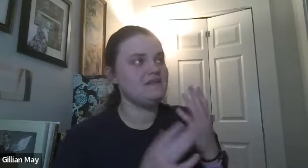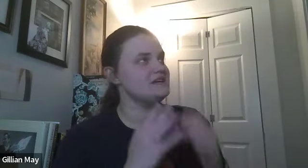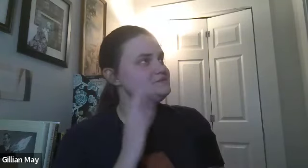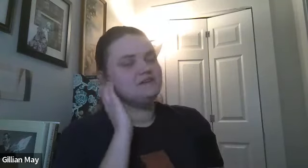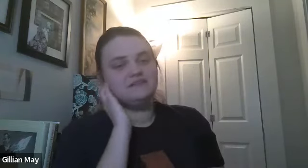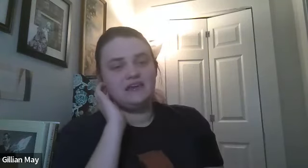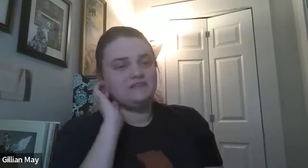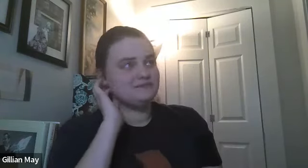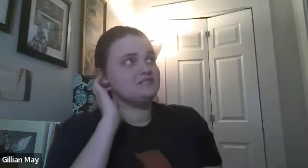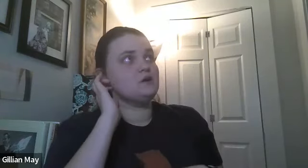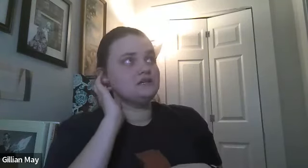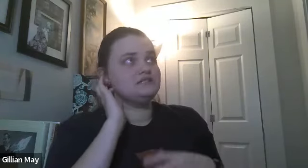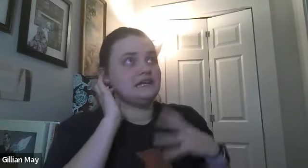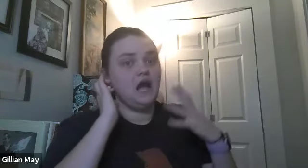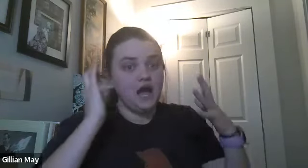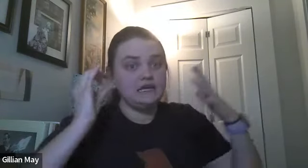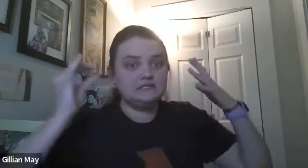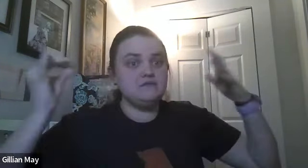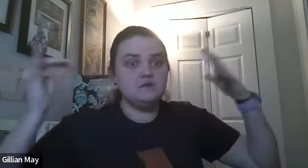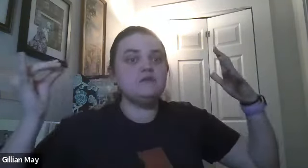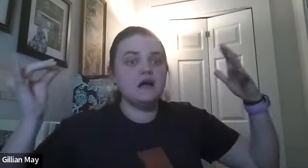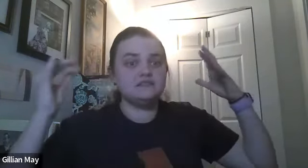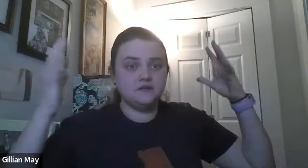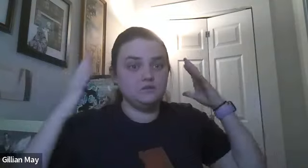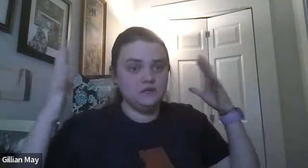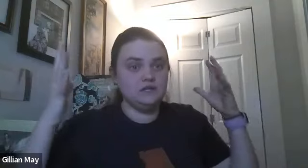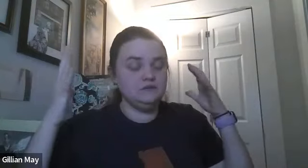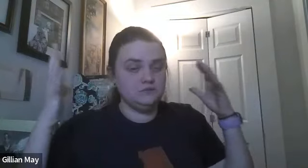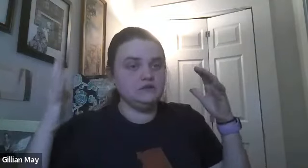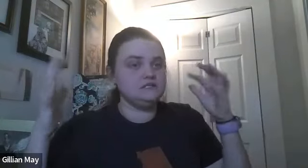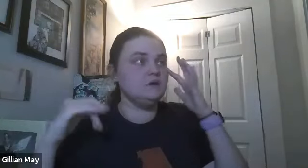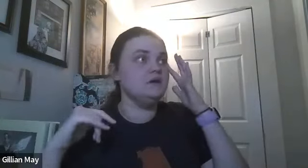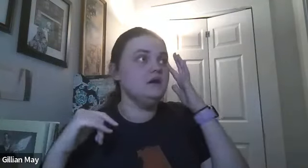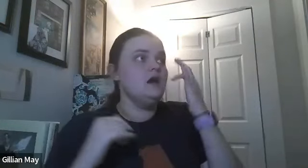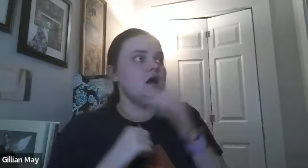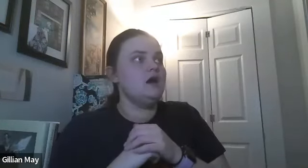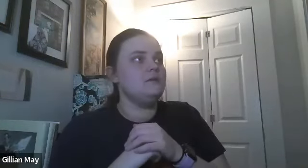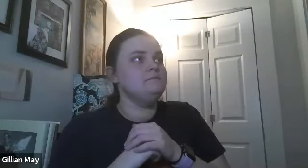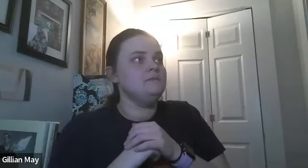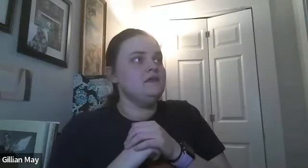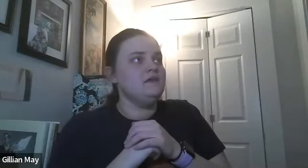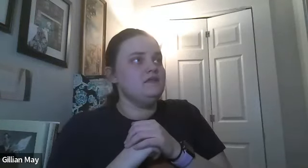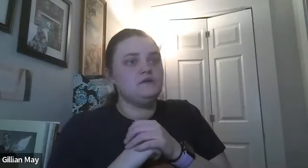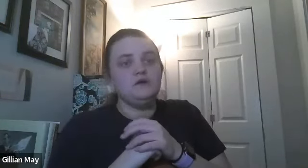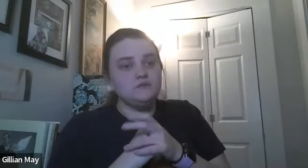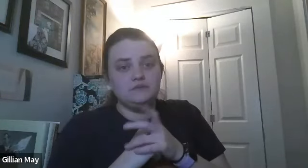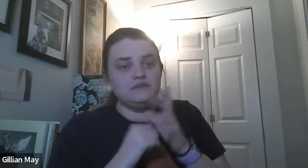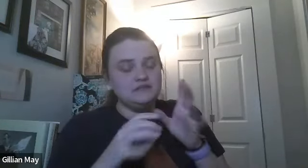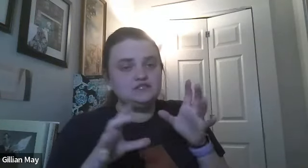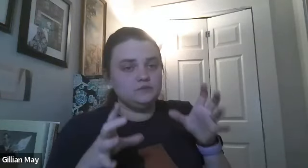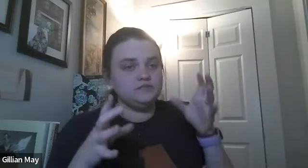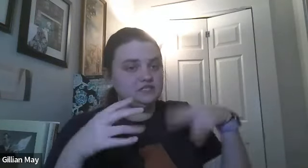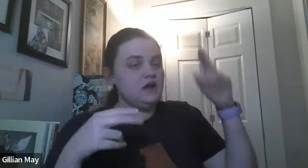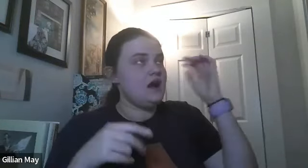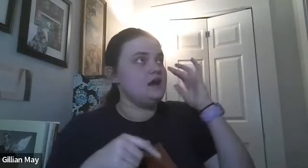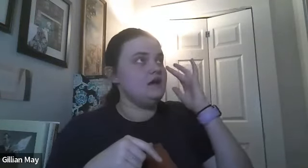last period of the day. And this is my smartest, like highest level of class. Like they're really, really smart. They're all smart, but this group is just a lot higher.